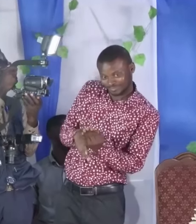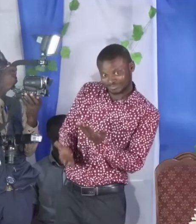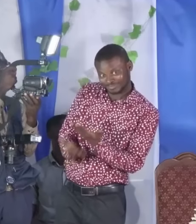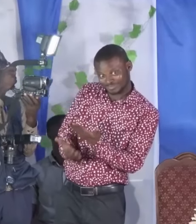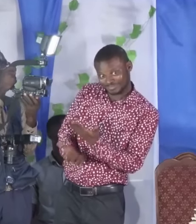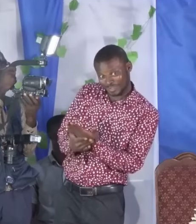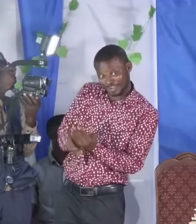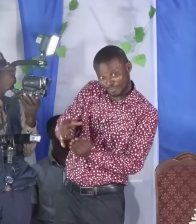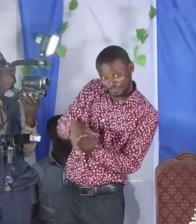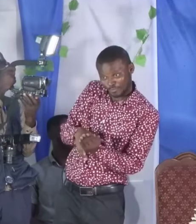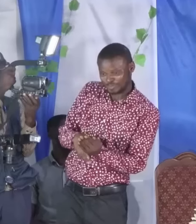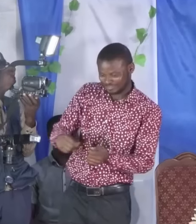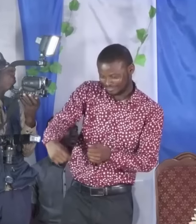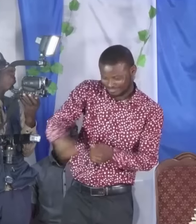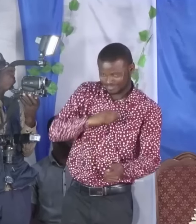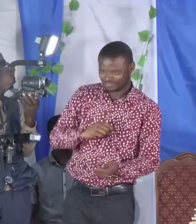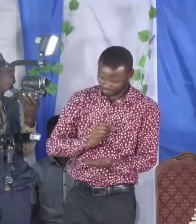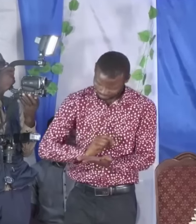sure a queen as a common canoe.